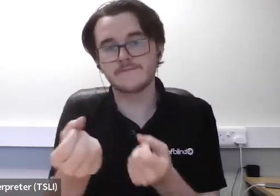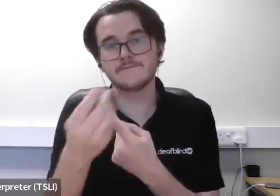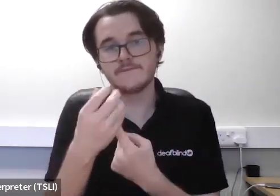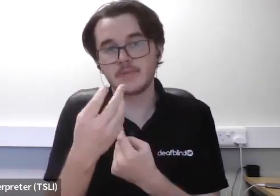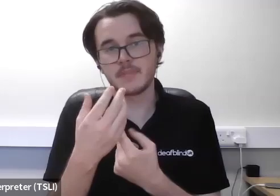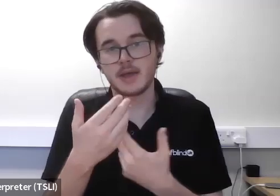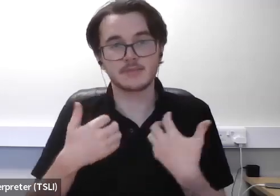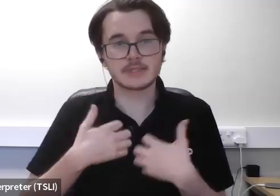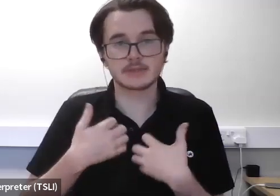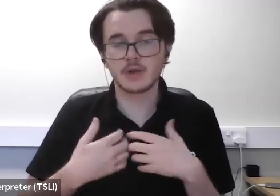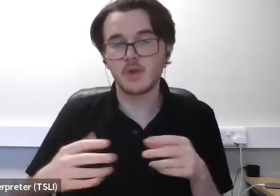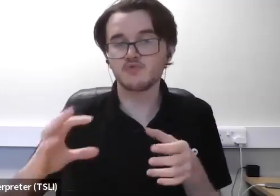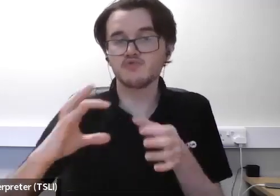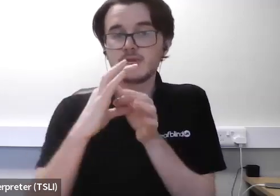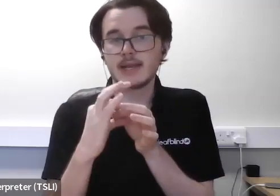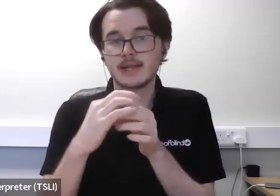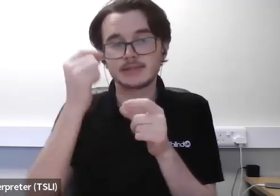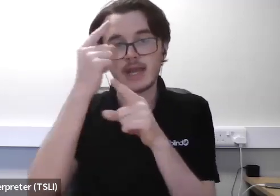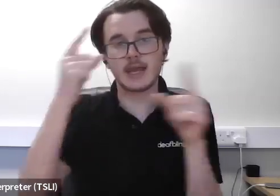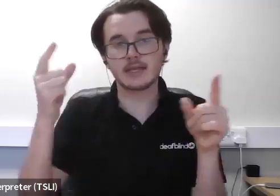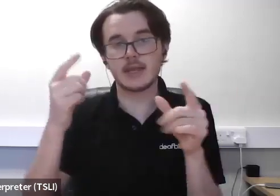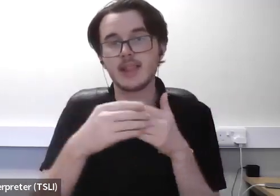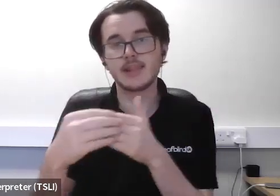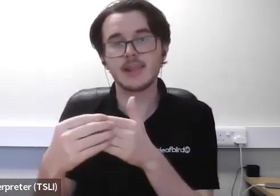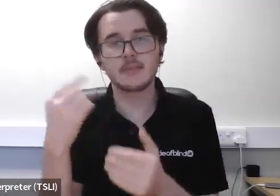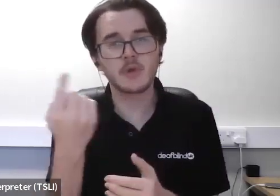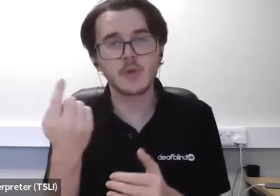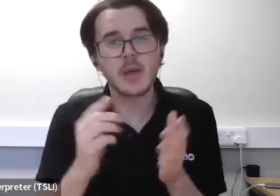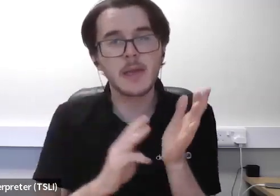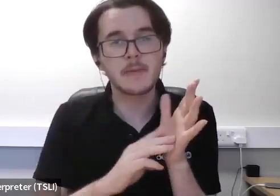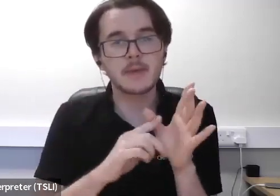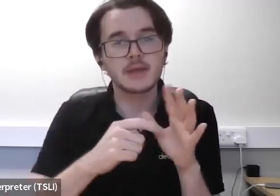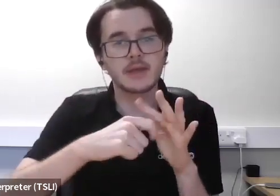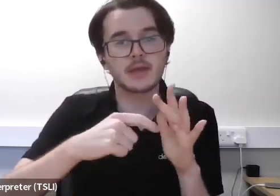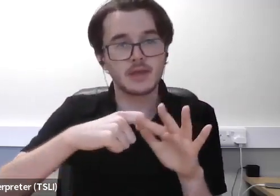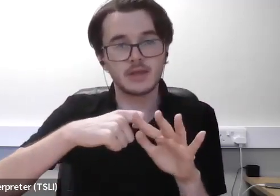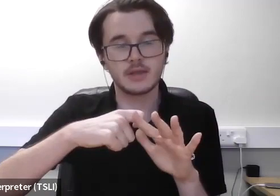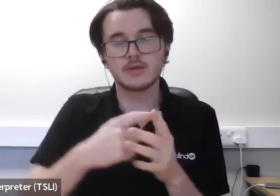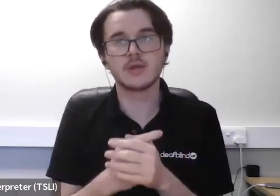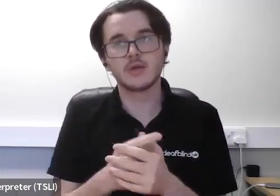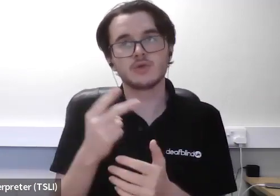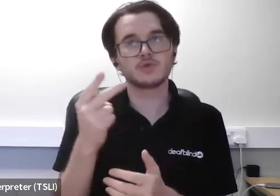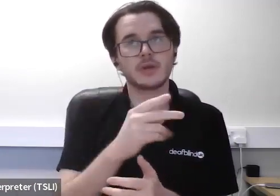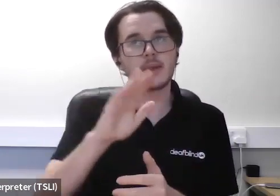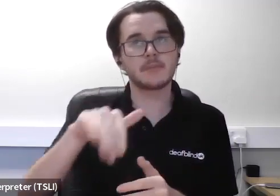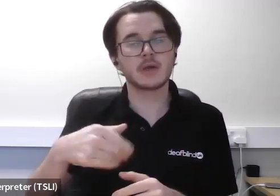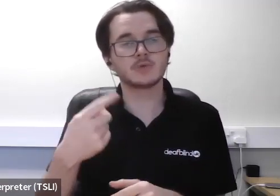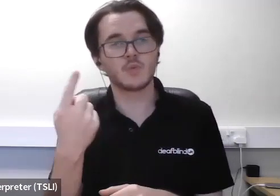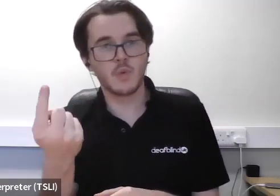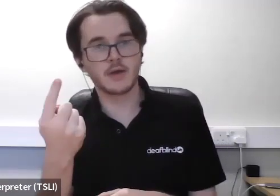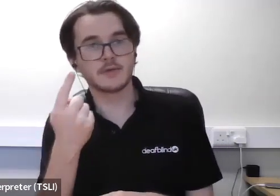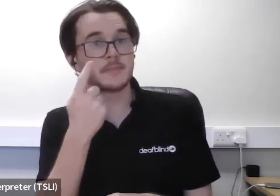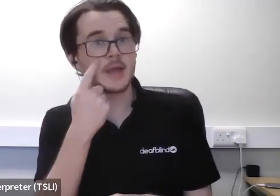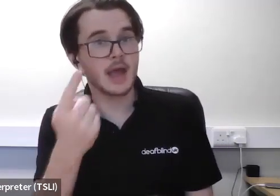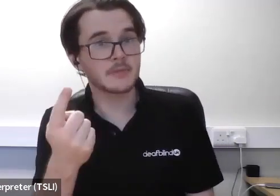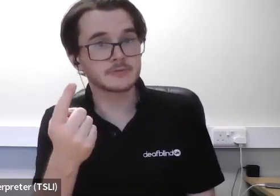reconnections idea, which will be led by Mike. And then at 1:20, we'll have some observations. We'll be hearing